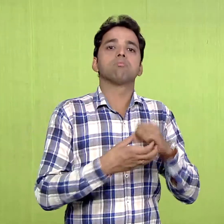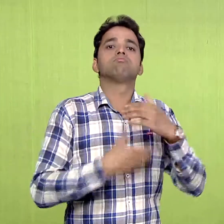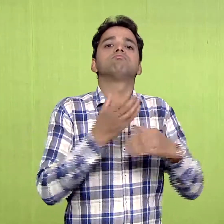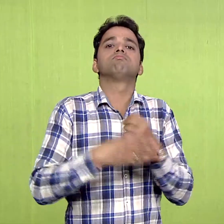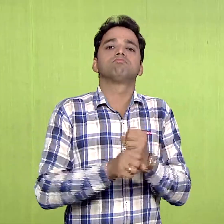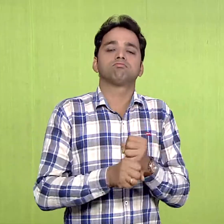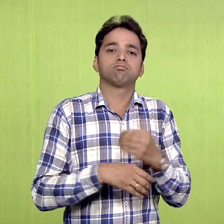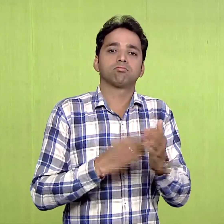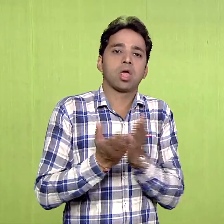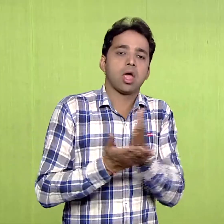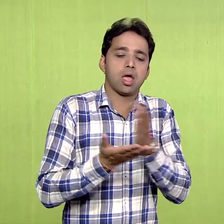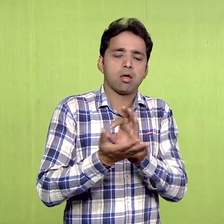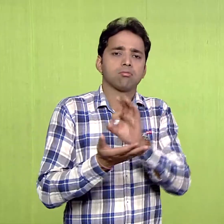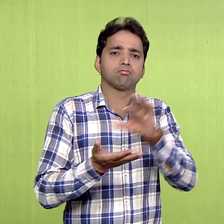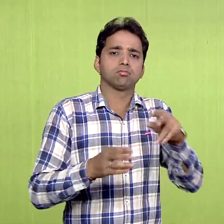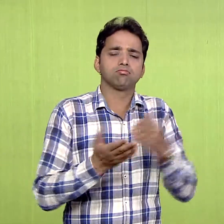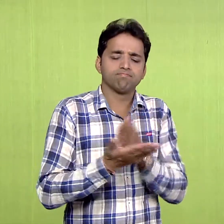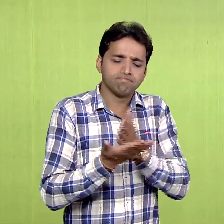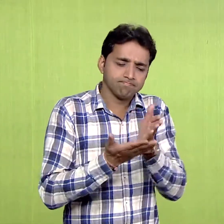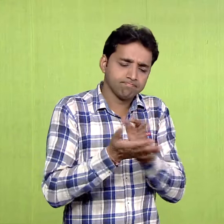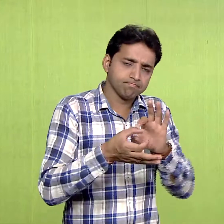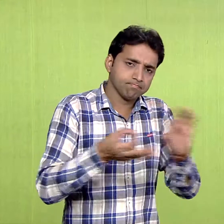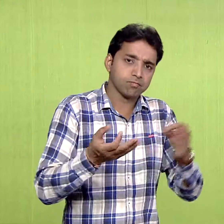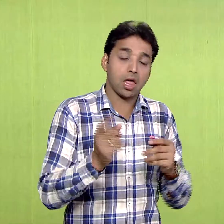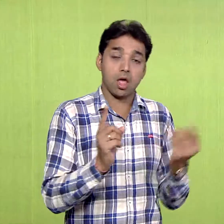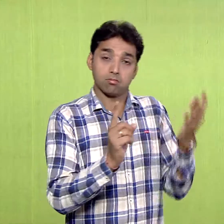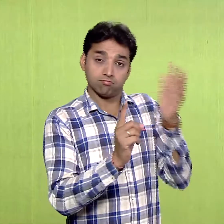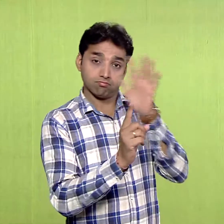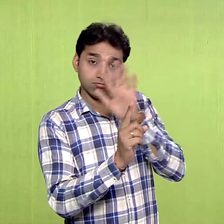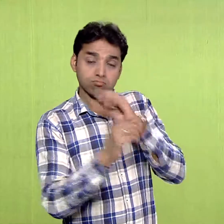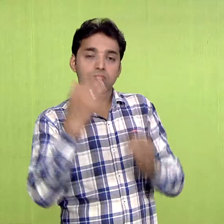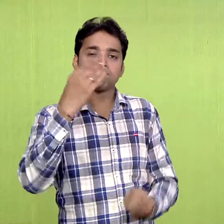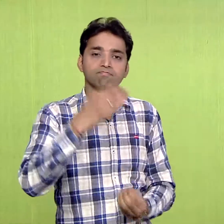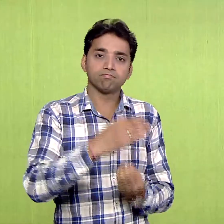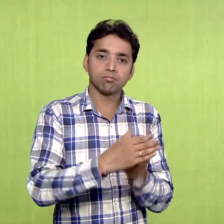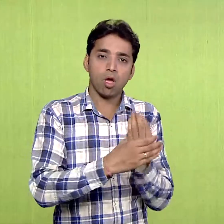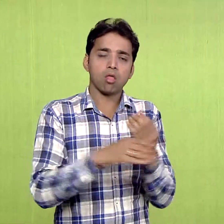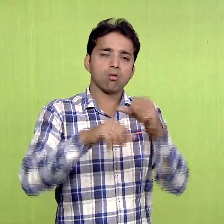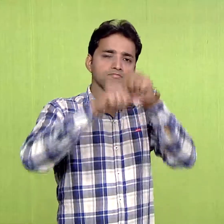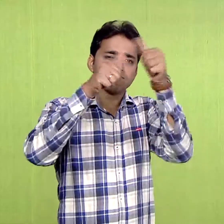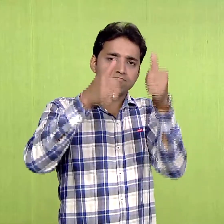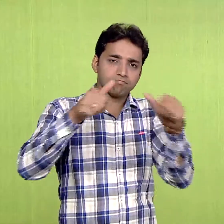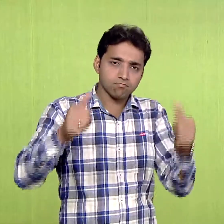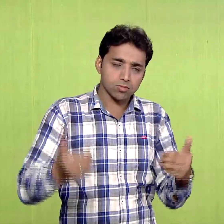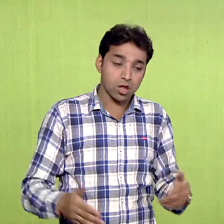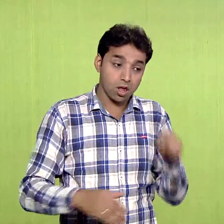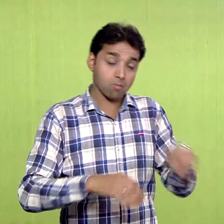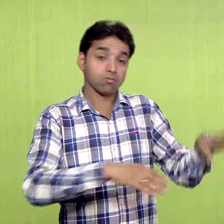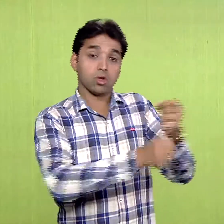subcontinent, each in their way, influenced the growth and shaped the evolution of Indian architecture.